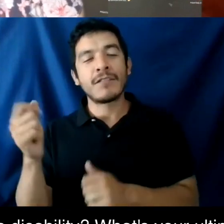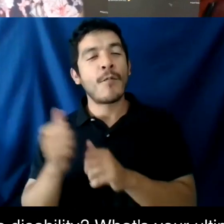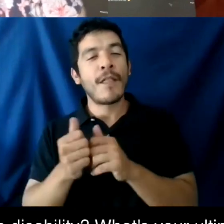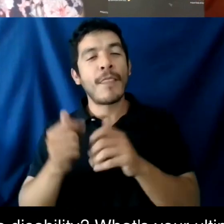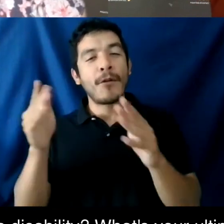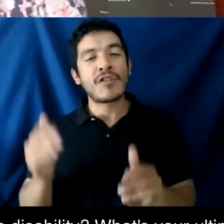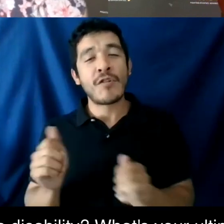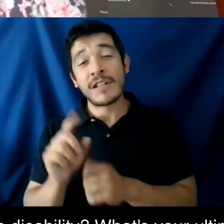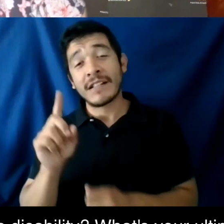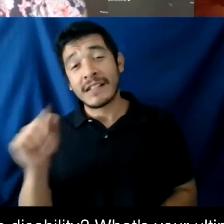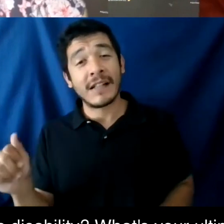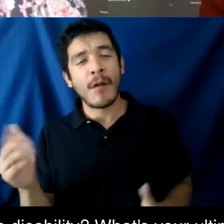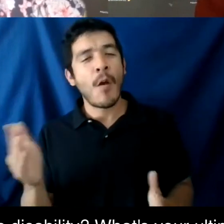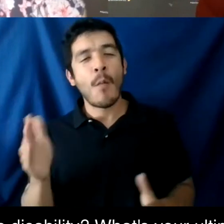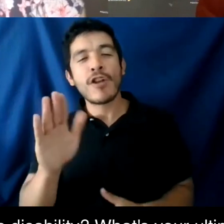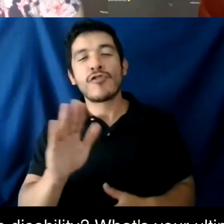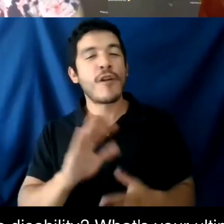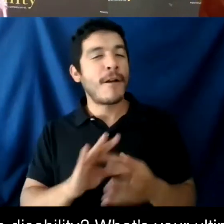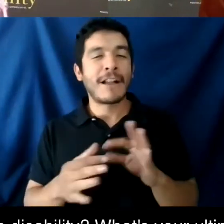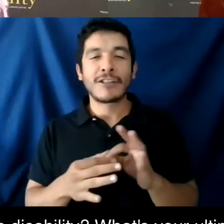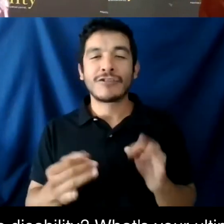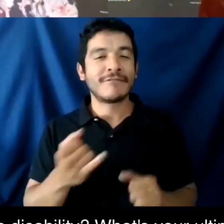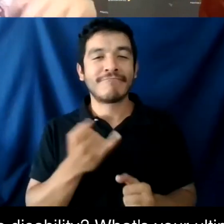a disability? What's your ultimate